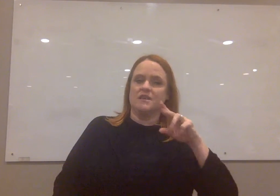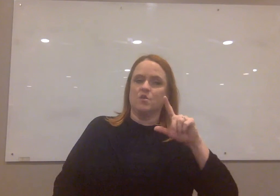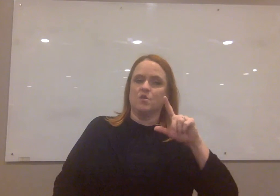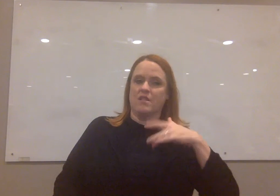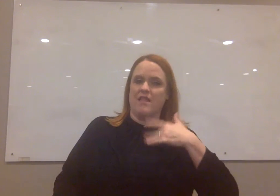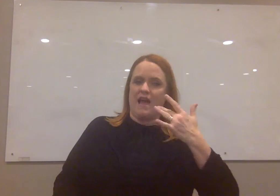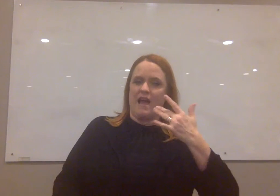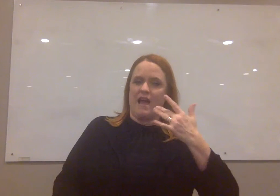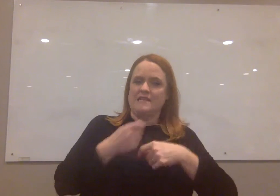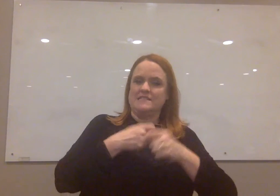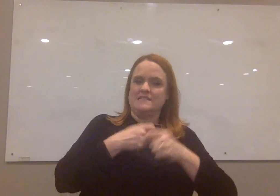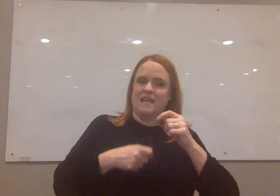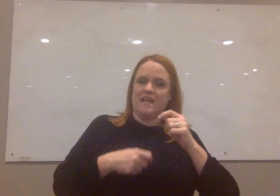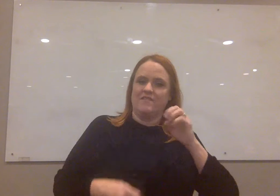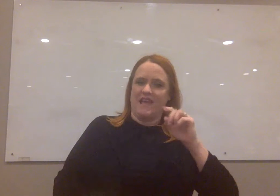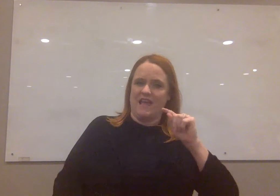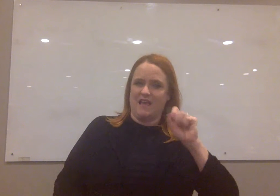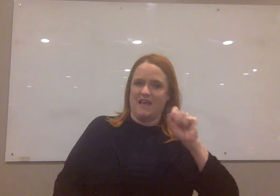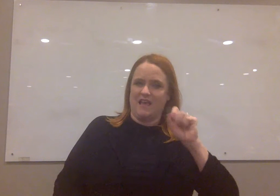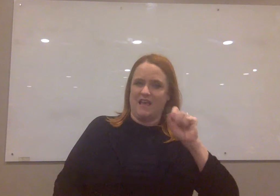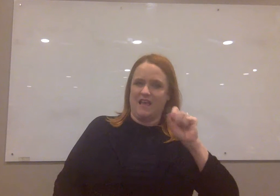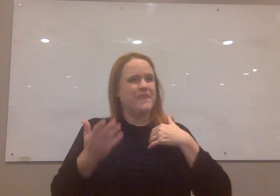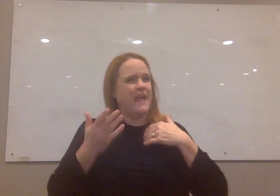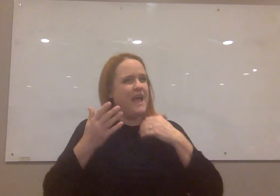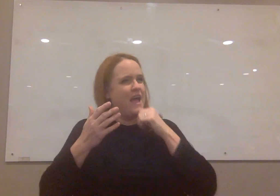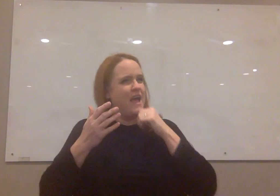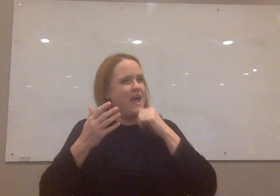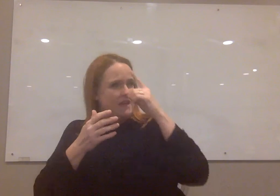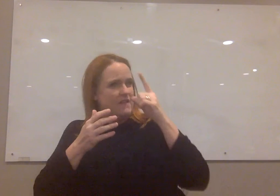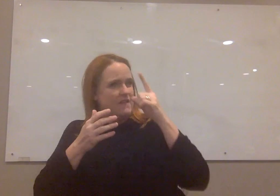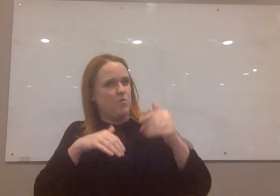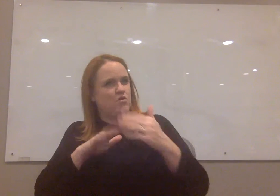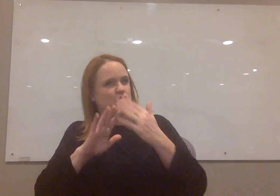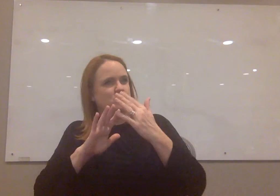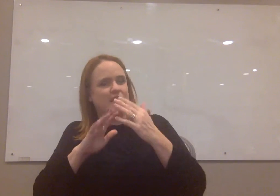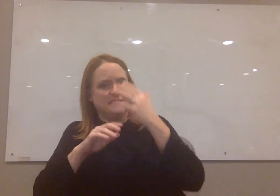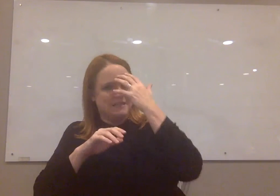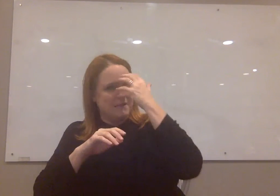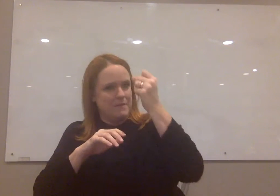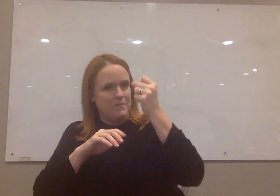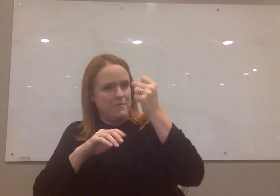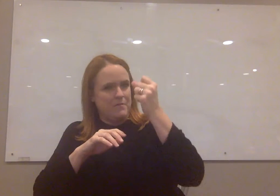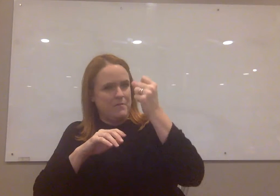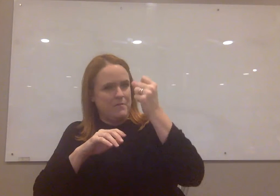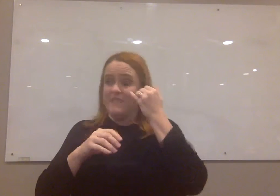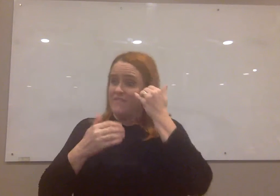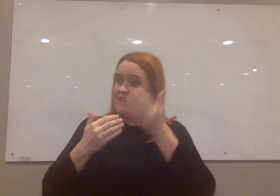memory correctly. Well, I mean, if it was easy, it would have been done. I mean, Amnesia's been this warp for